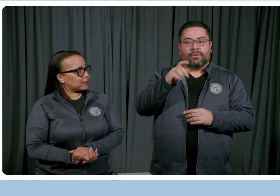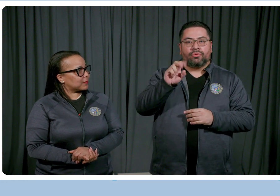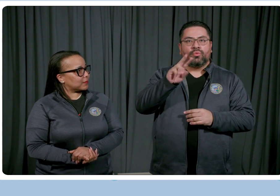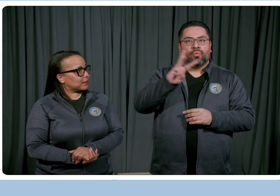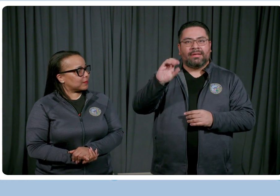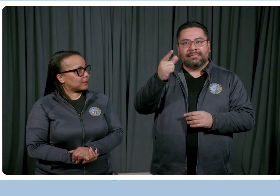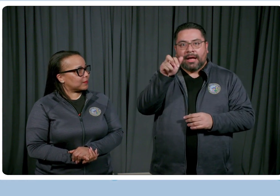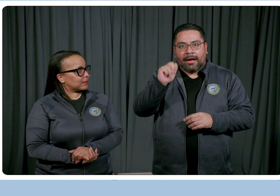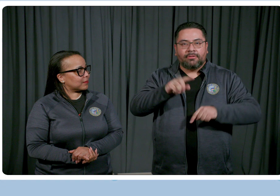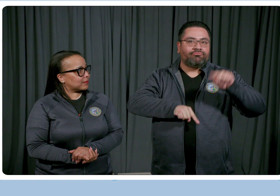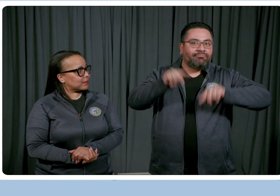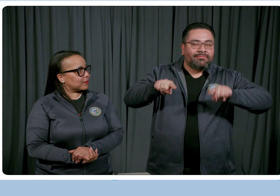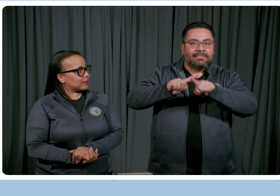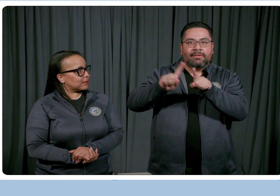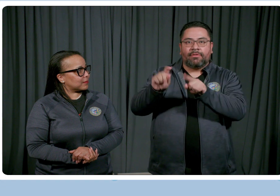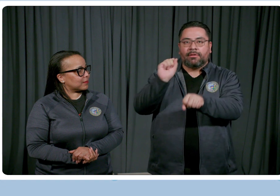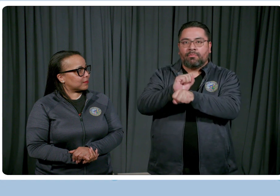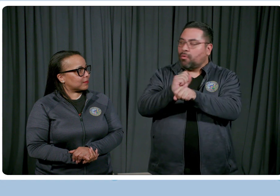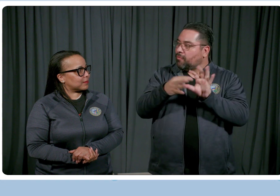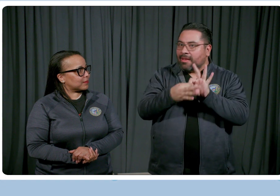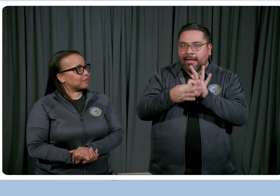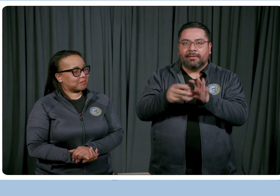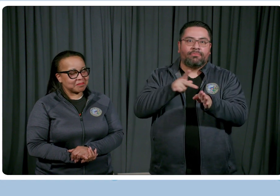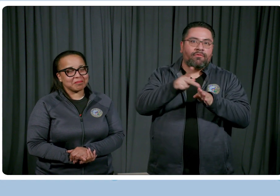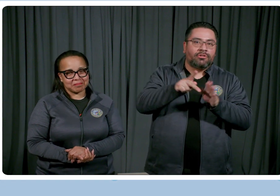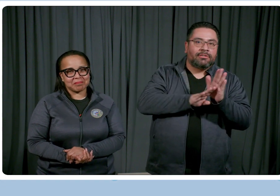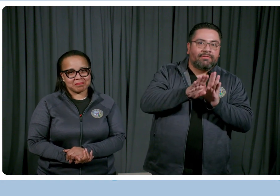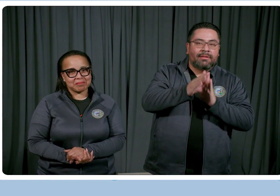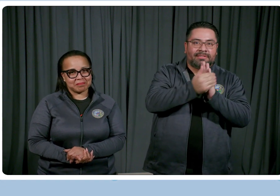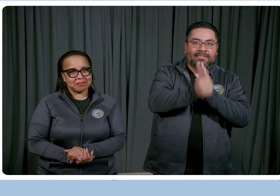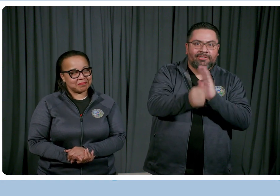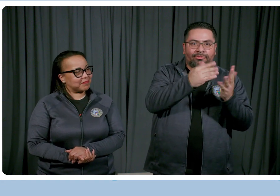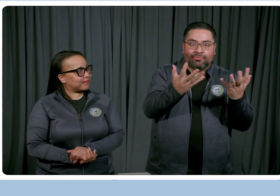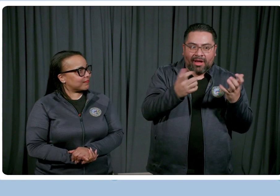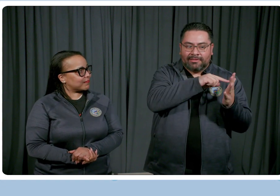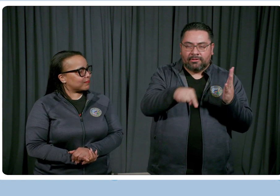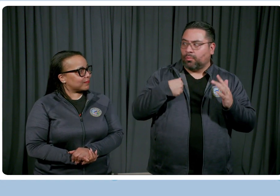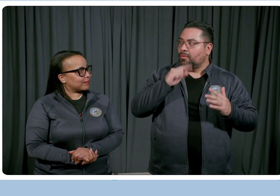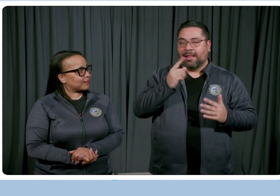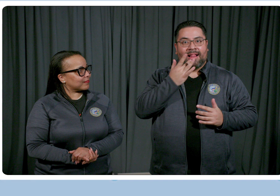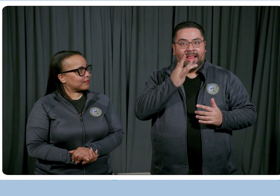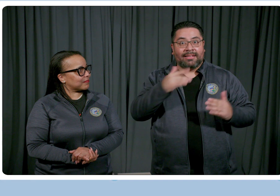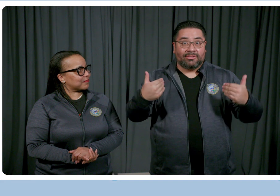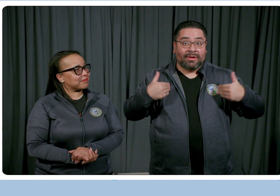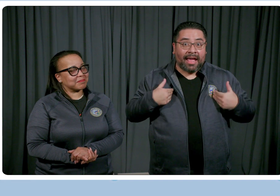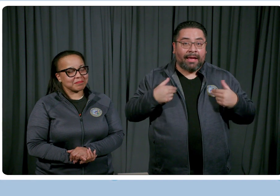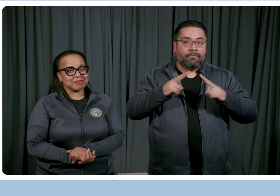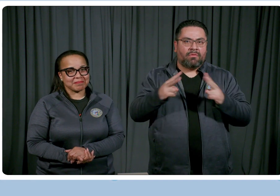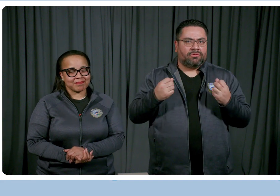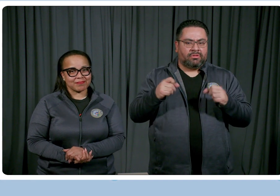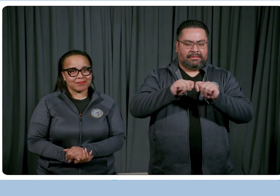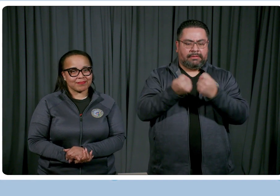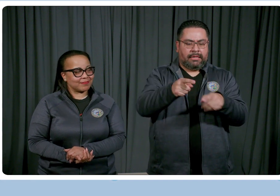West Ogden on a variety of different employment-related and professional development skills. So we are really lucky to